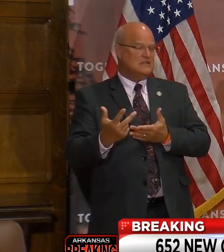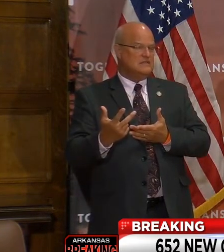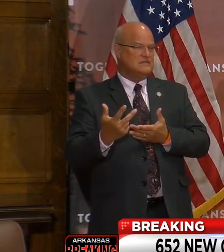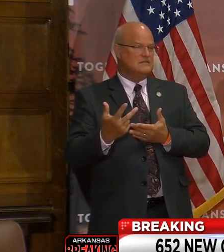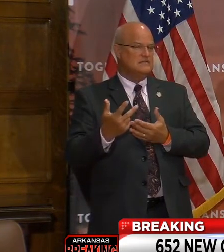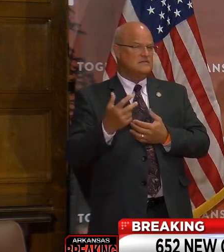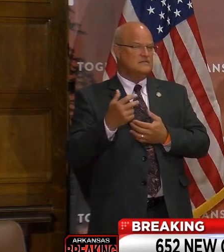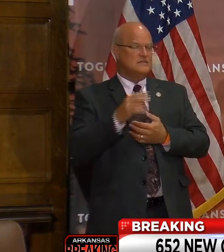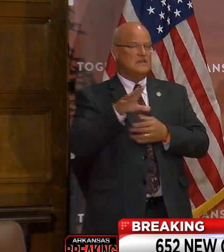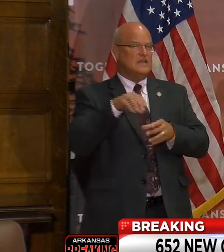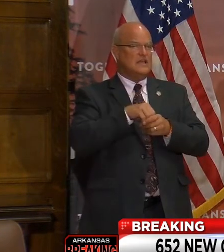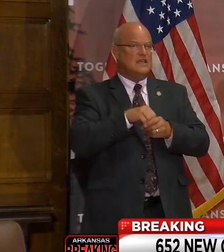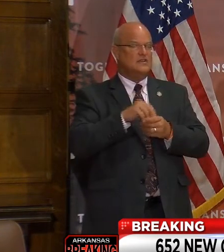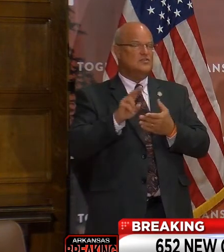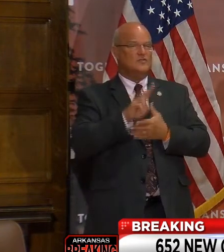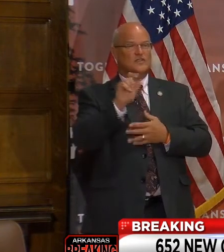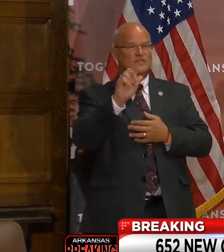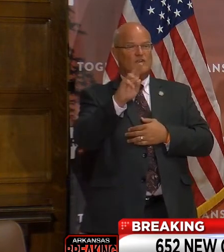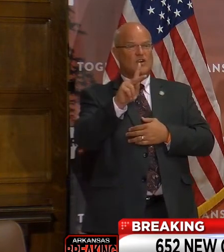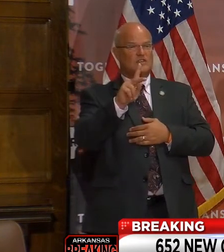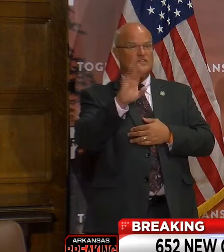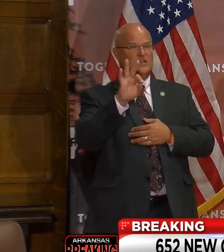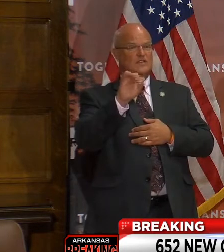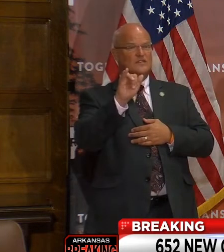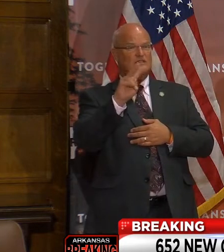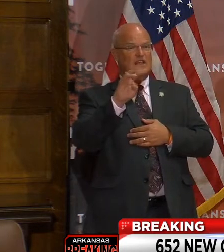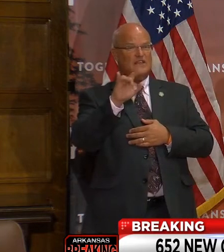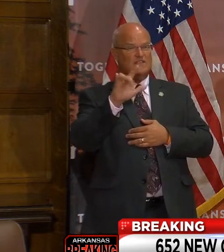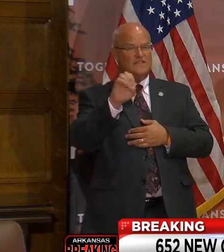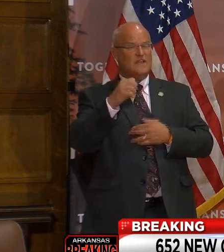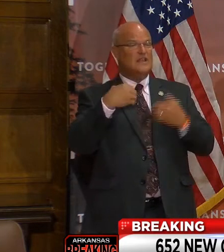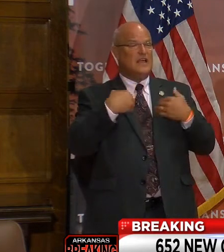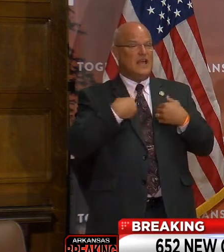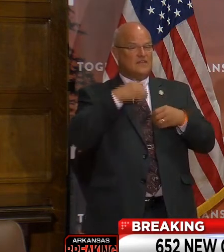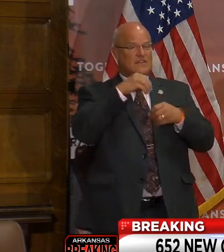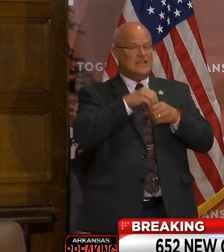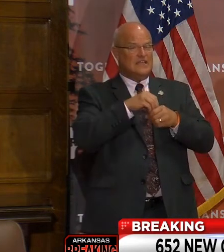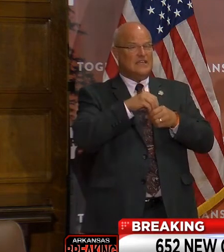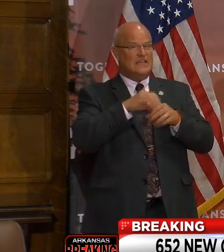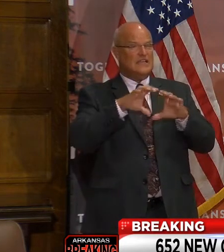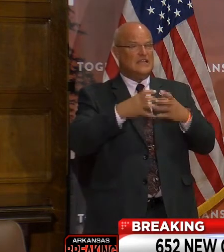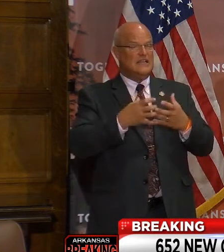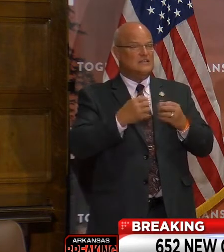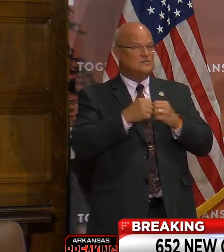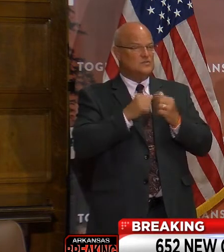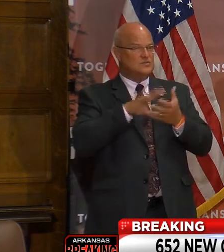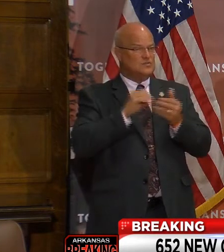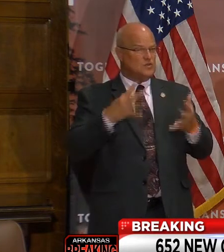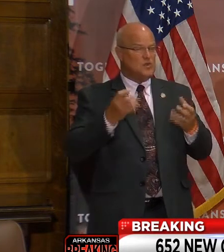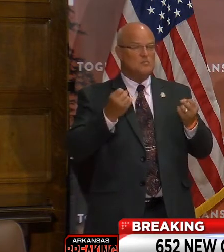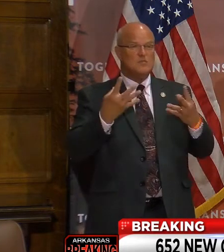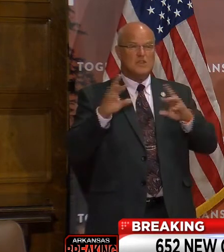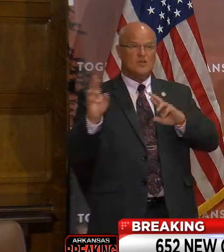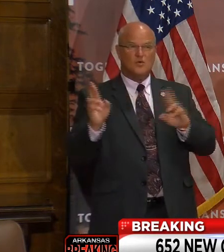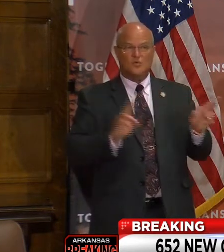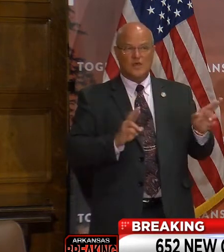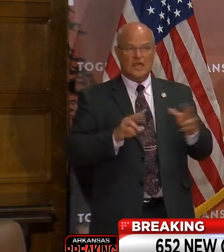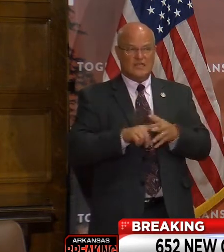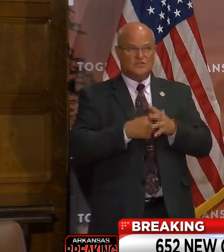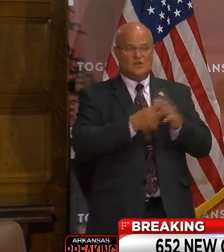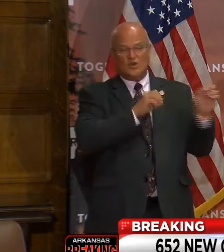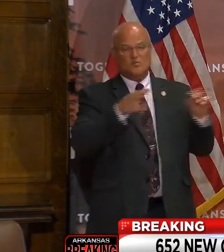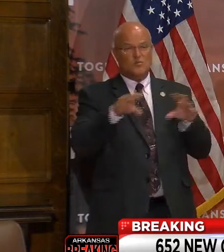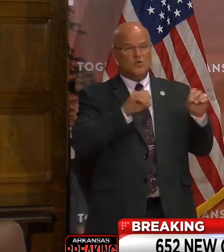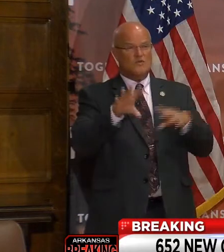Arkansas, including here at the University of Arkansas in Fayetteville, will be having an influx of students. Many have already, you know, started their